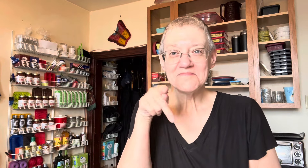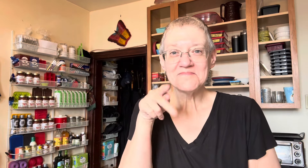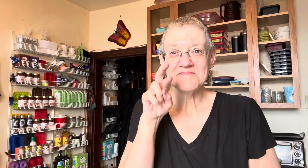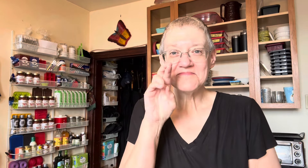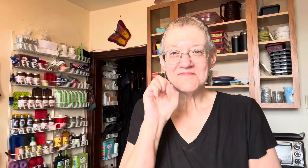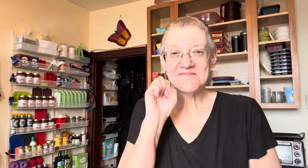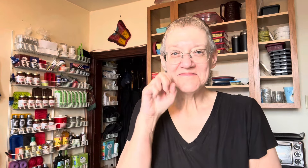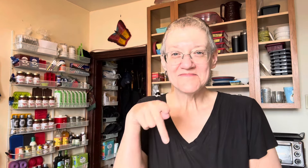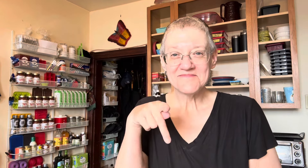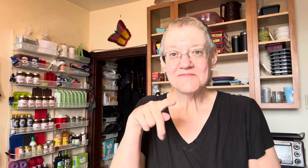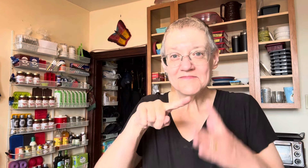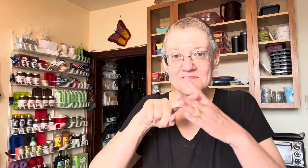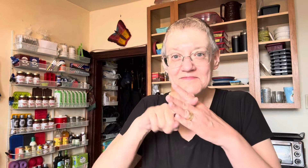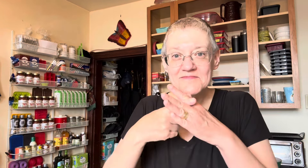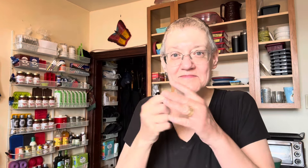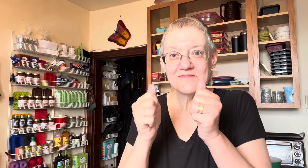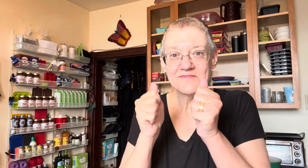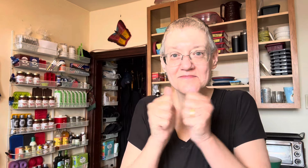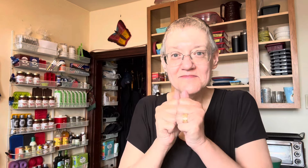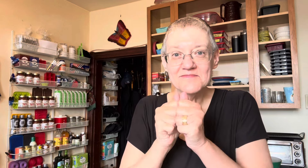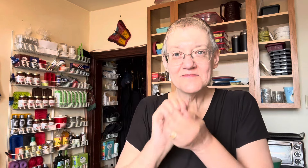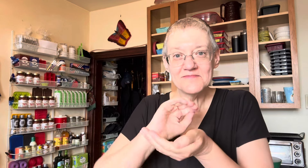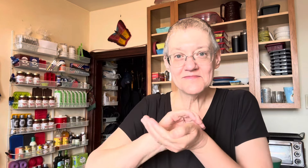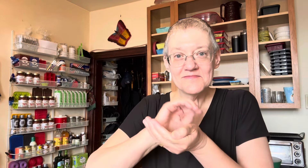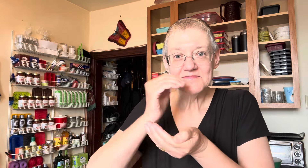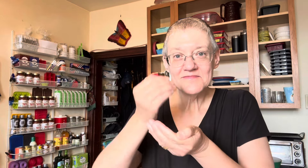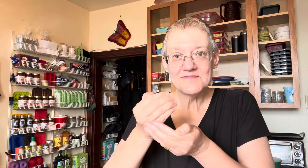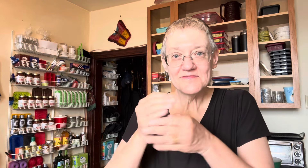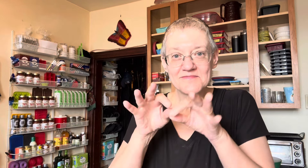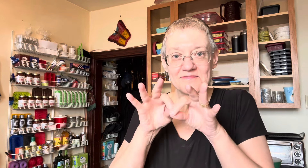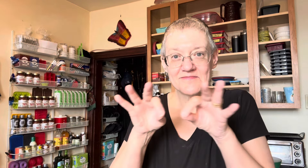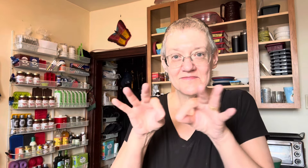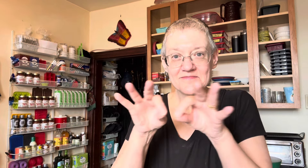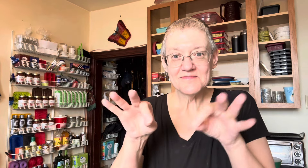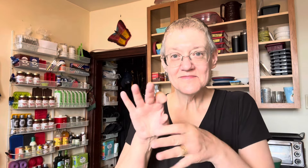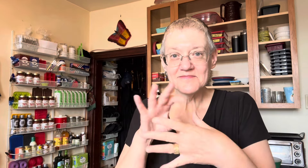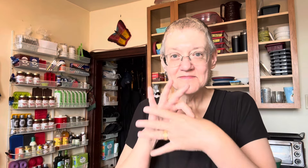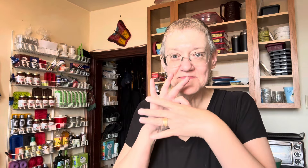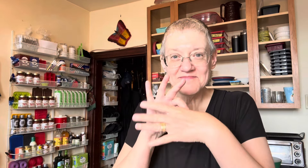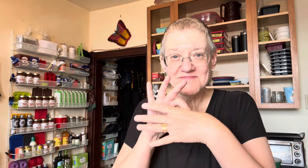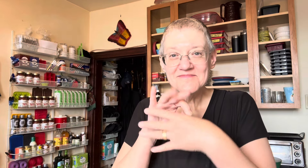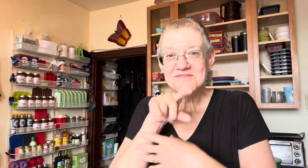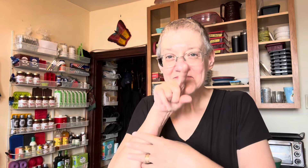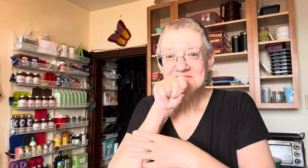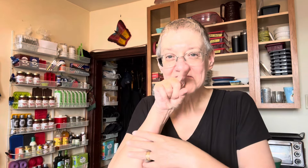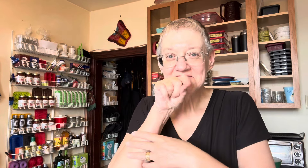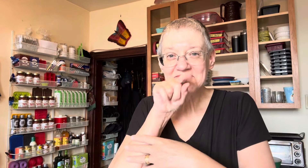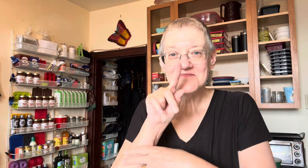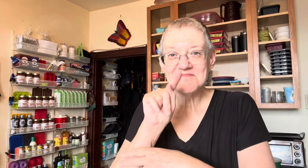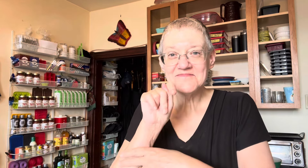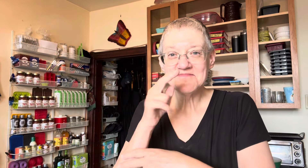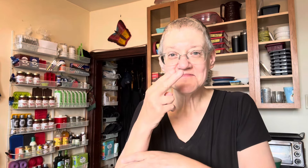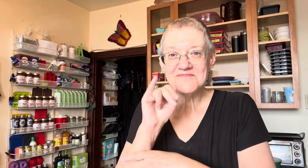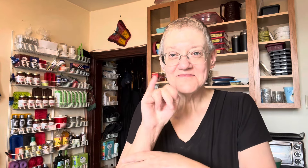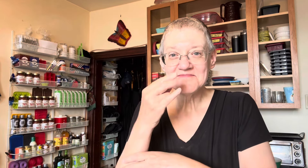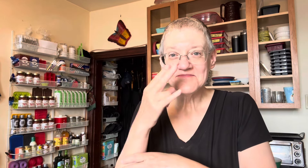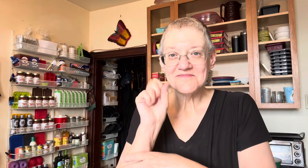keto food prep. We're going to start with portioning out meat. Chicken